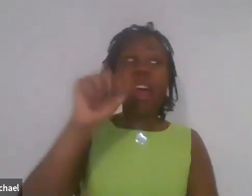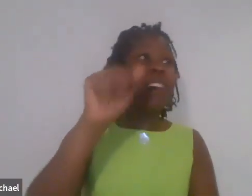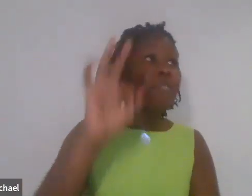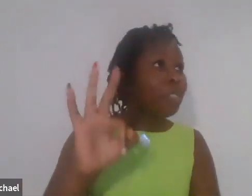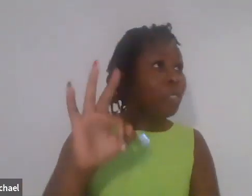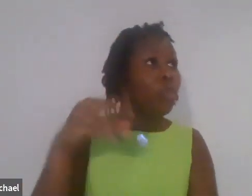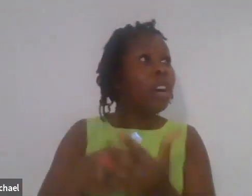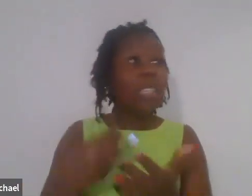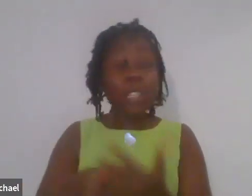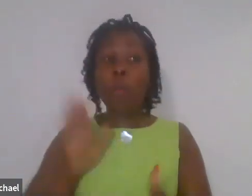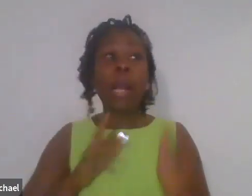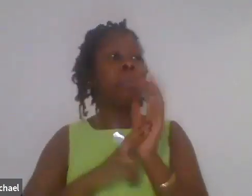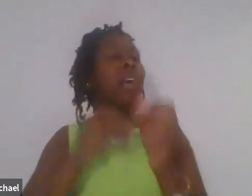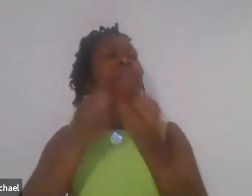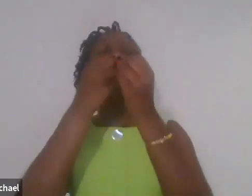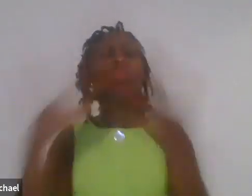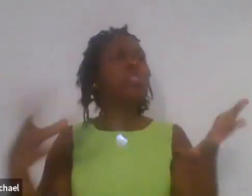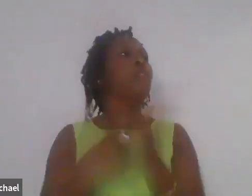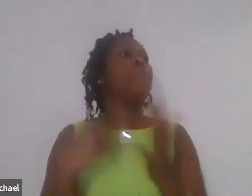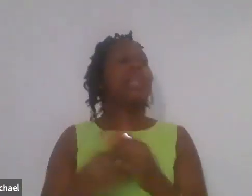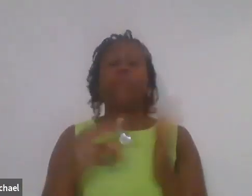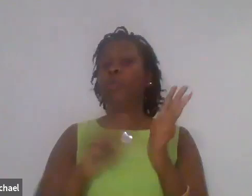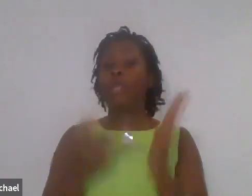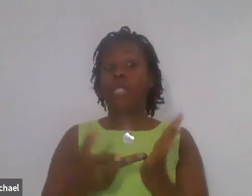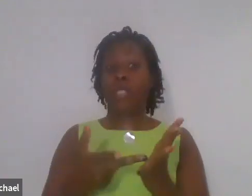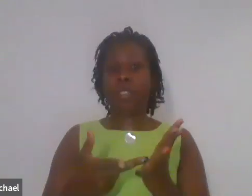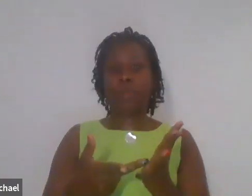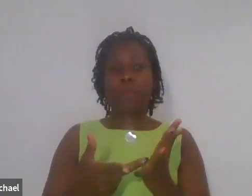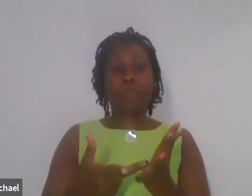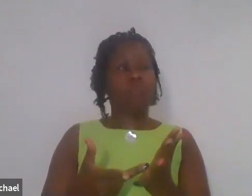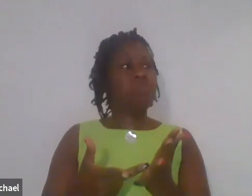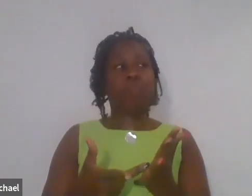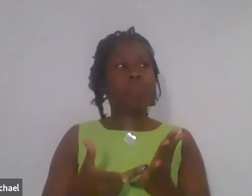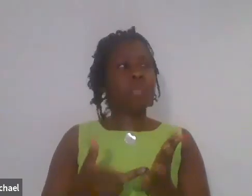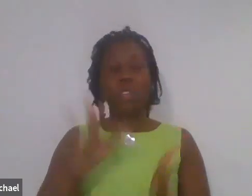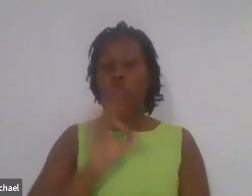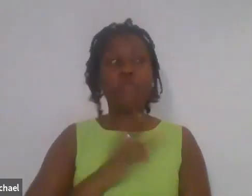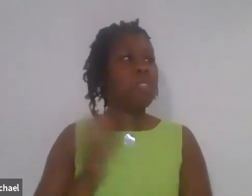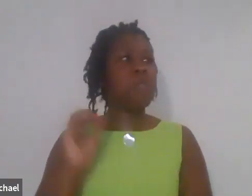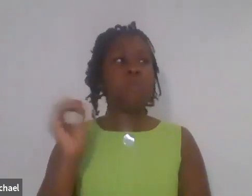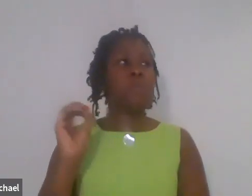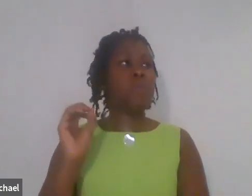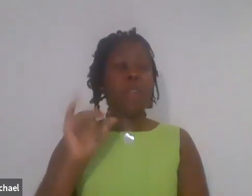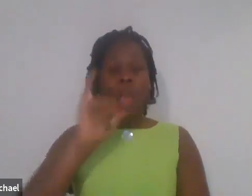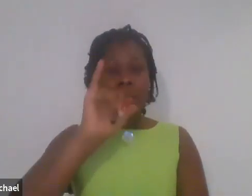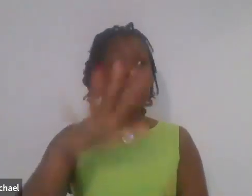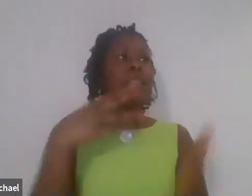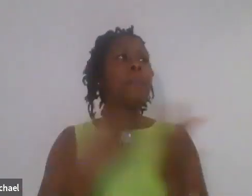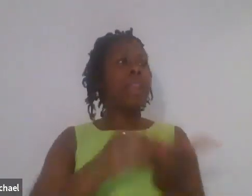we have fund now, woman a lot we of have a woman. lot of resources out there. You fear. Don't fear. That money,